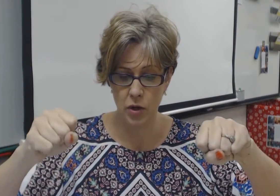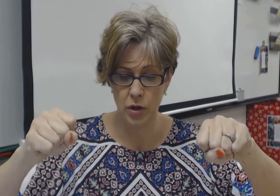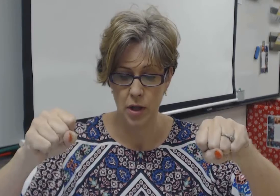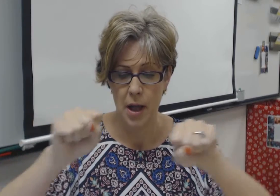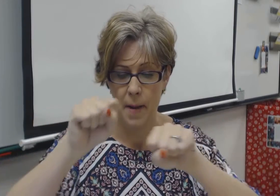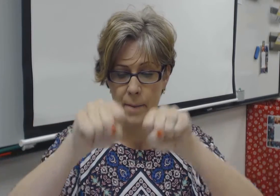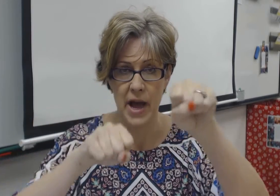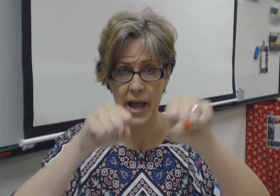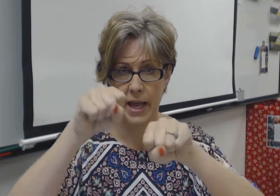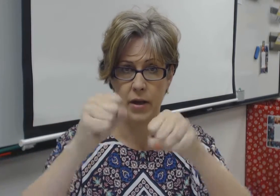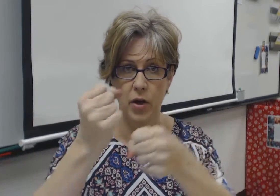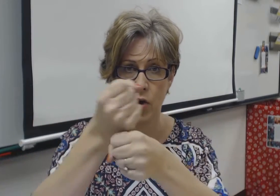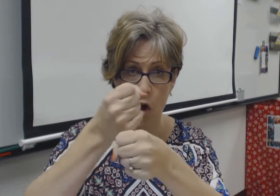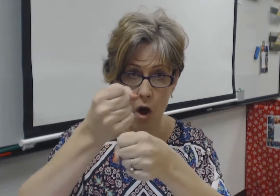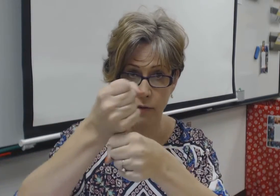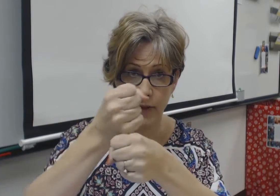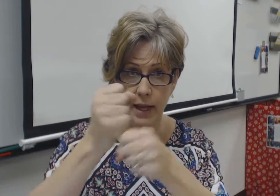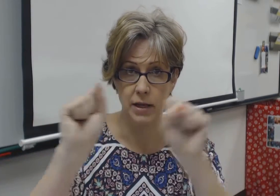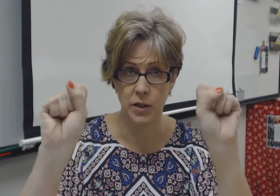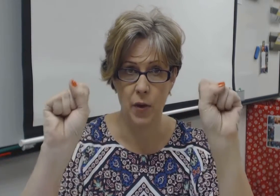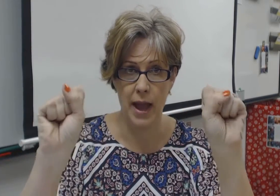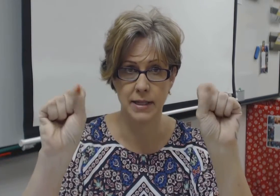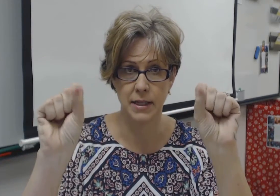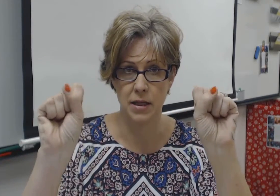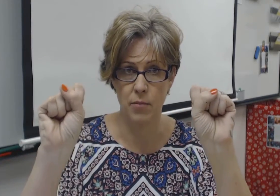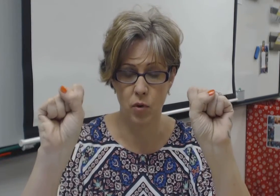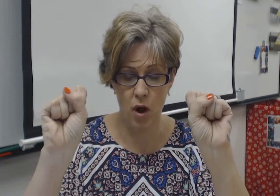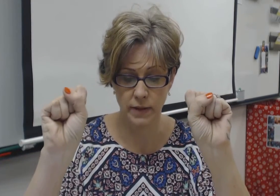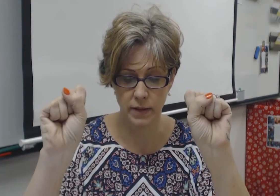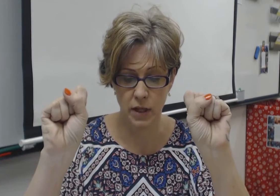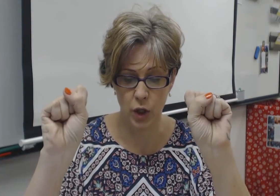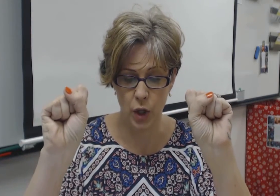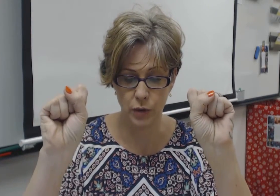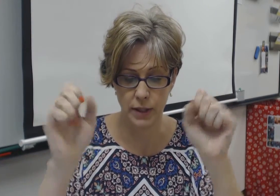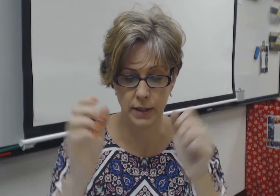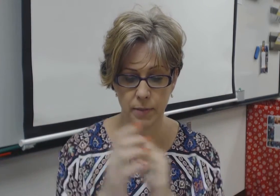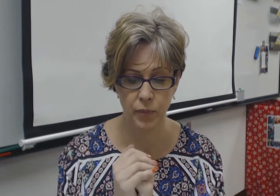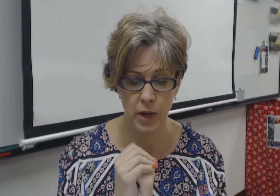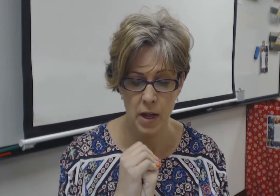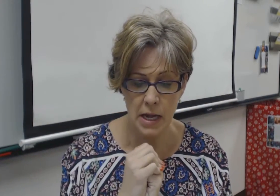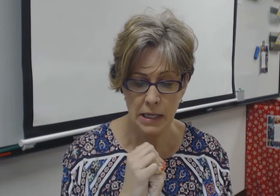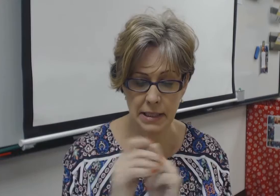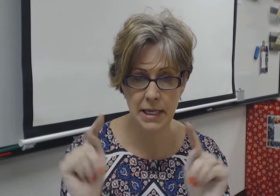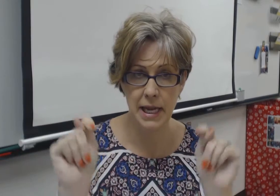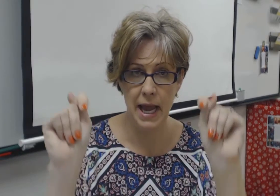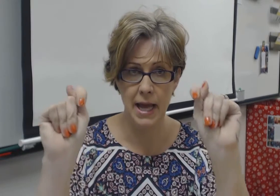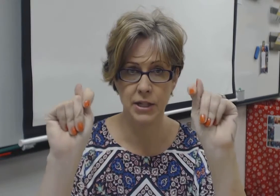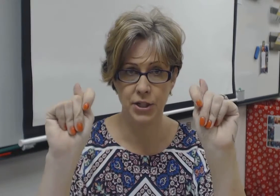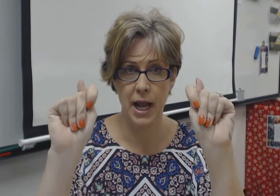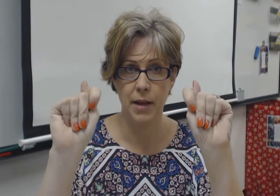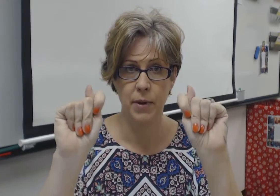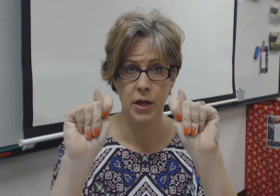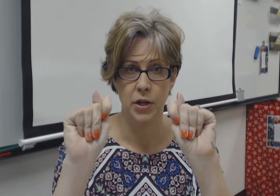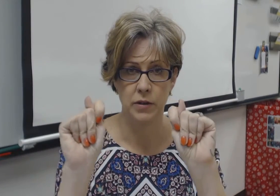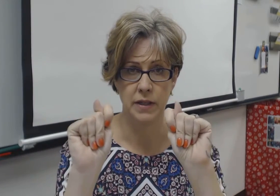motorcycle, bike, coffee. So S, the thumb crosses and closes. T hand shape, you'll